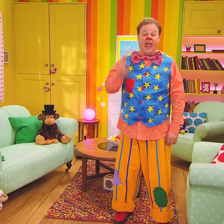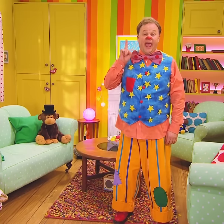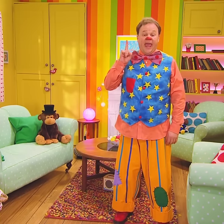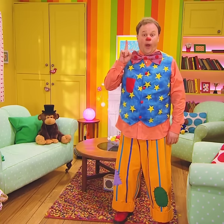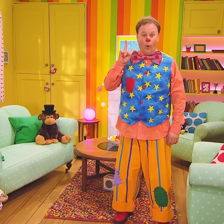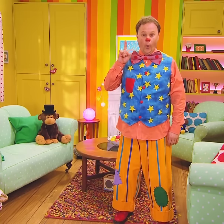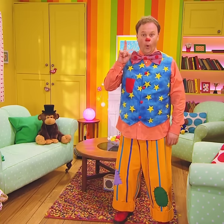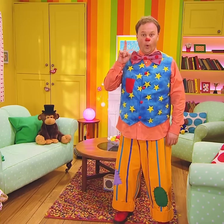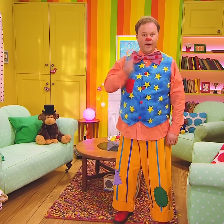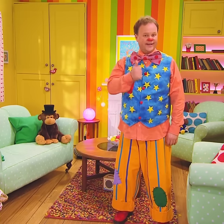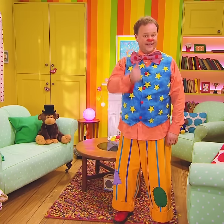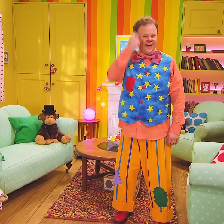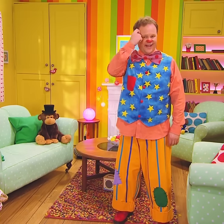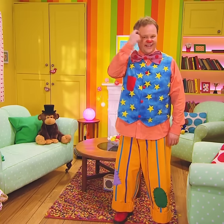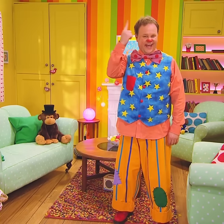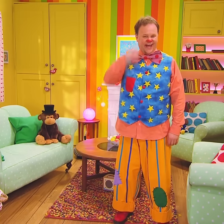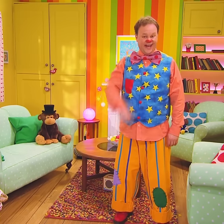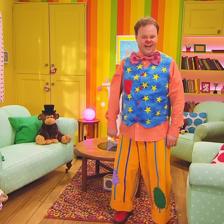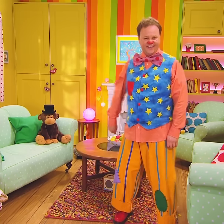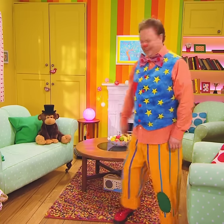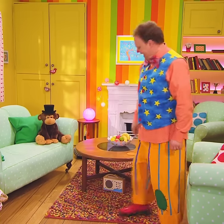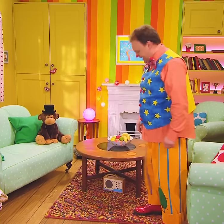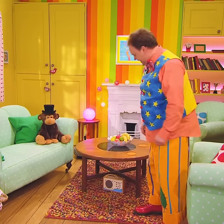table. Good idea.